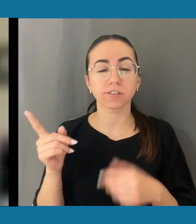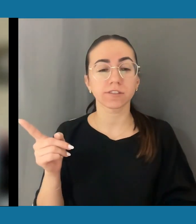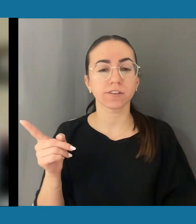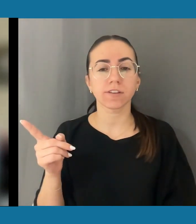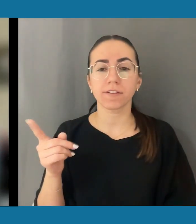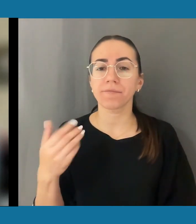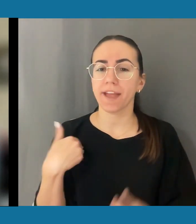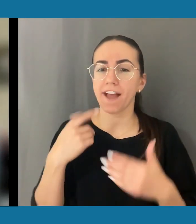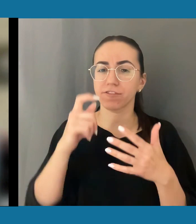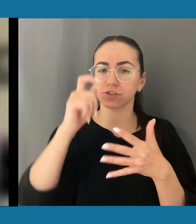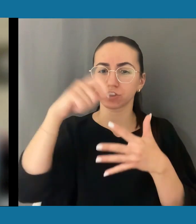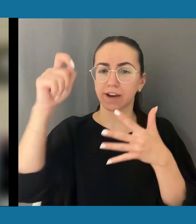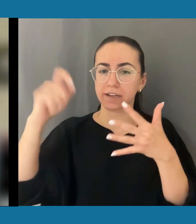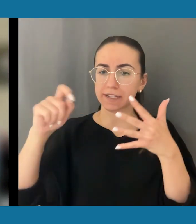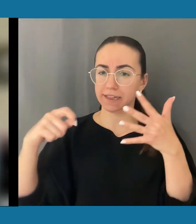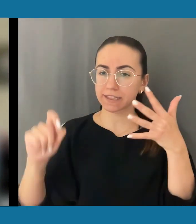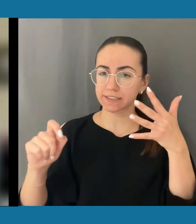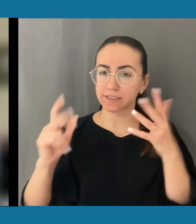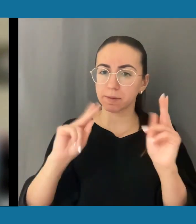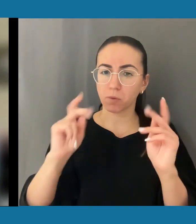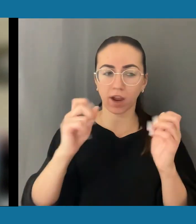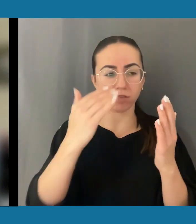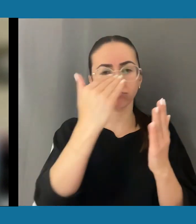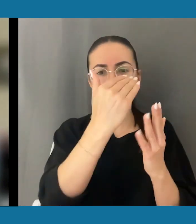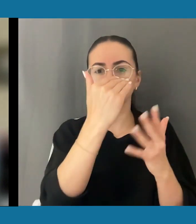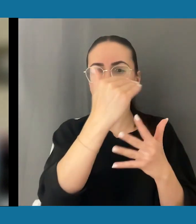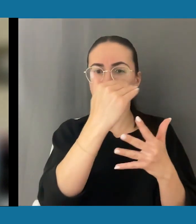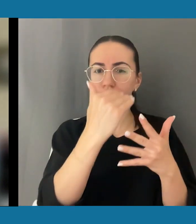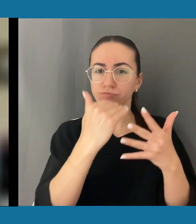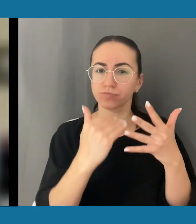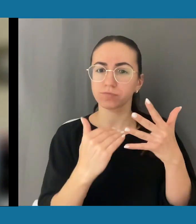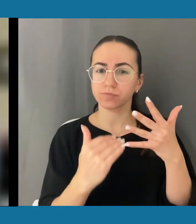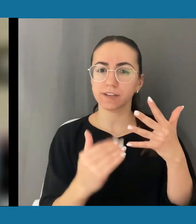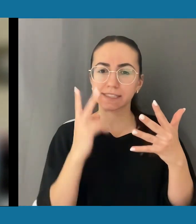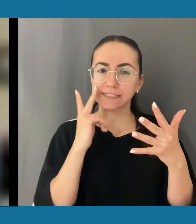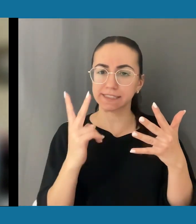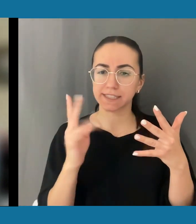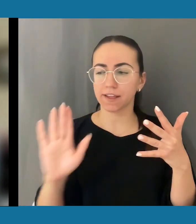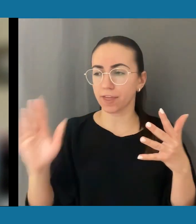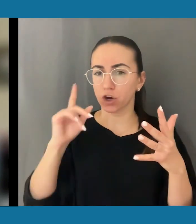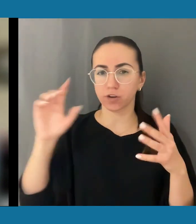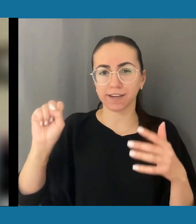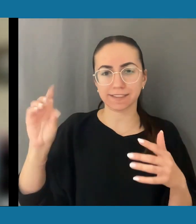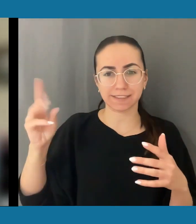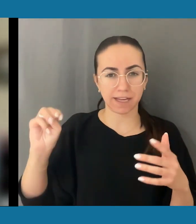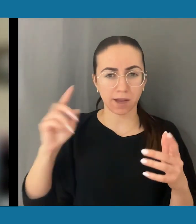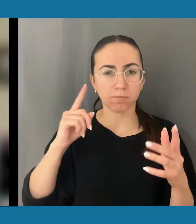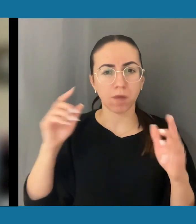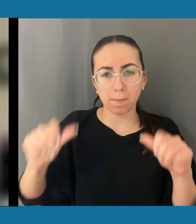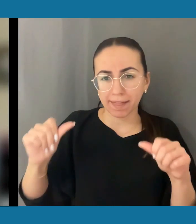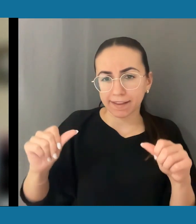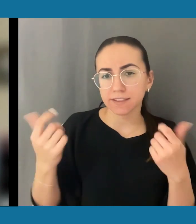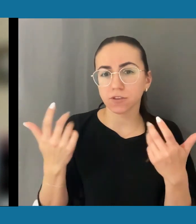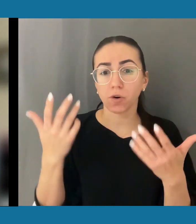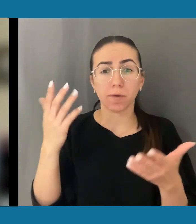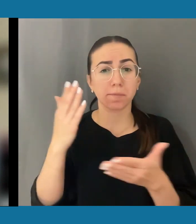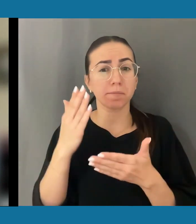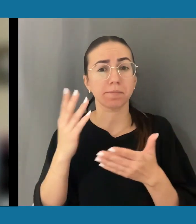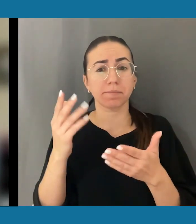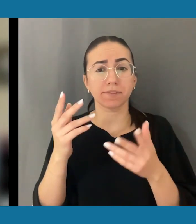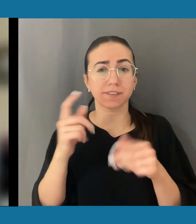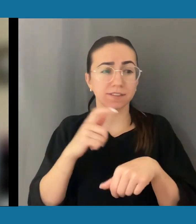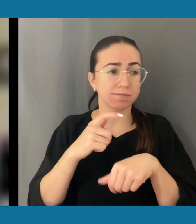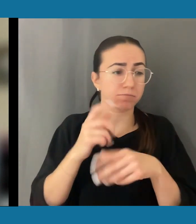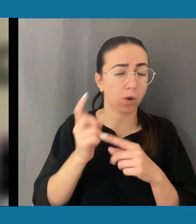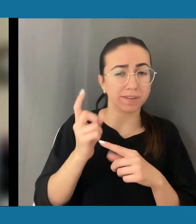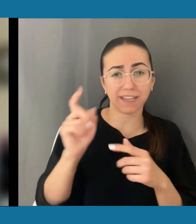of a checklist that people can walk through to kind of assess their decision-making abilities and areas where they may need some additional